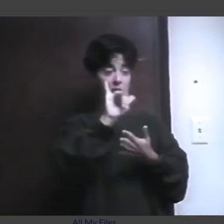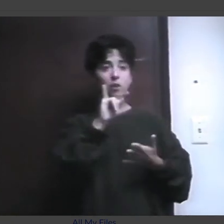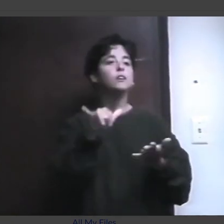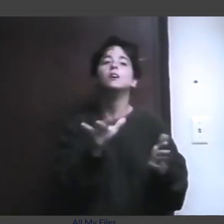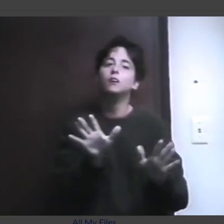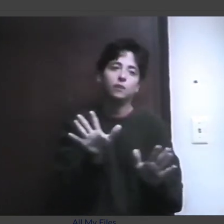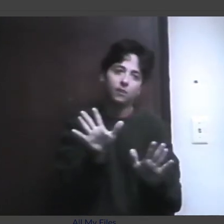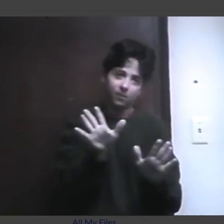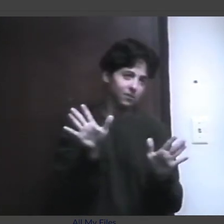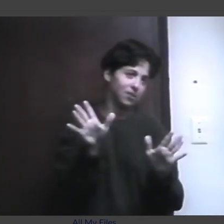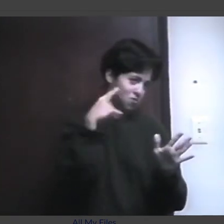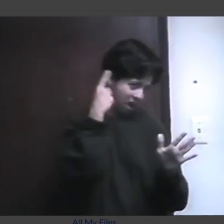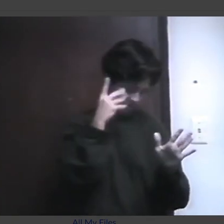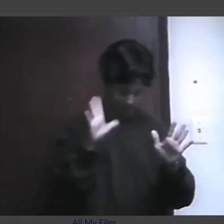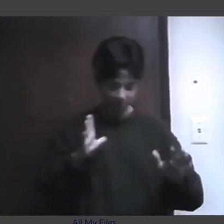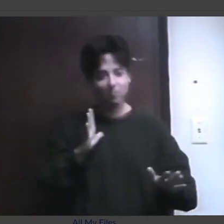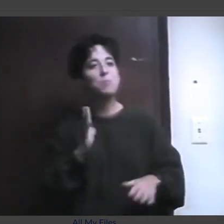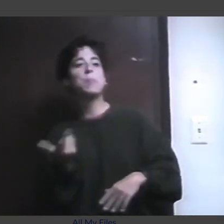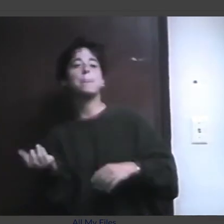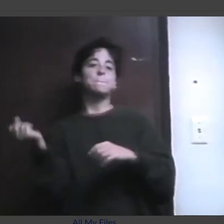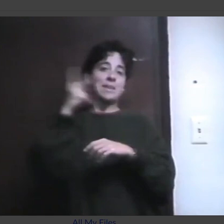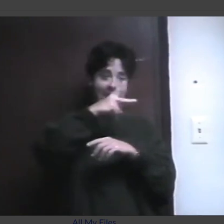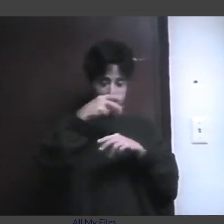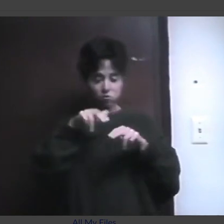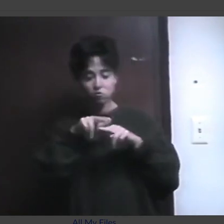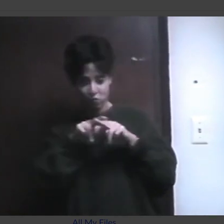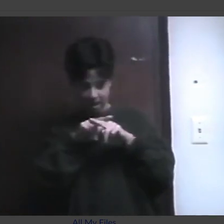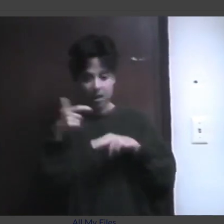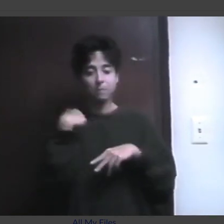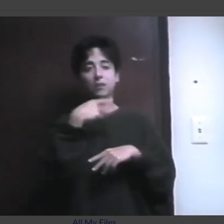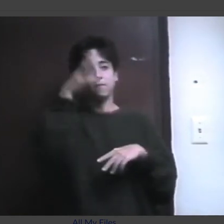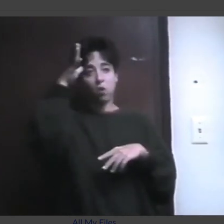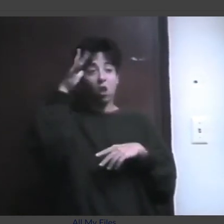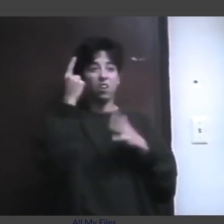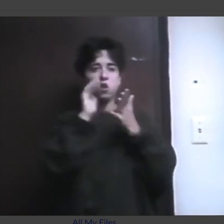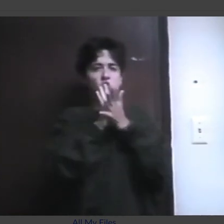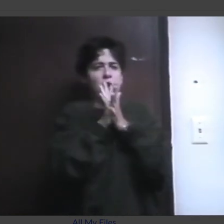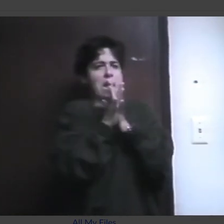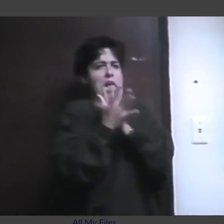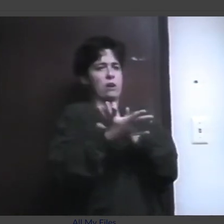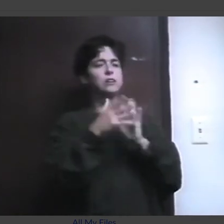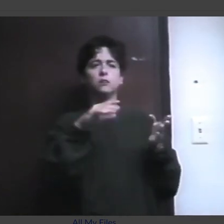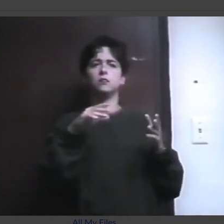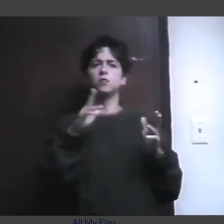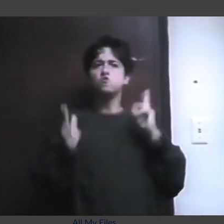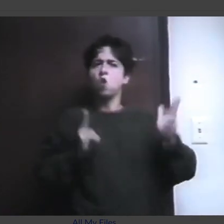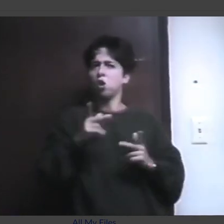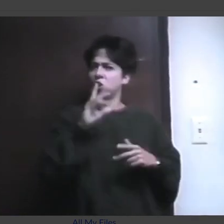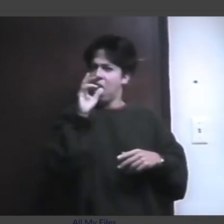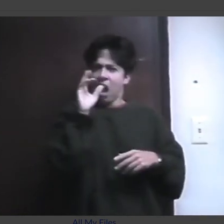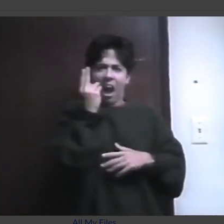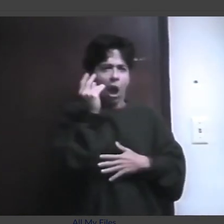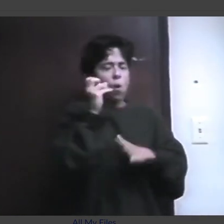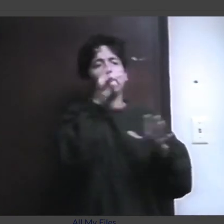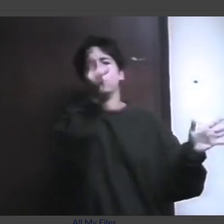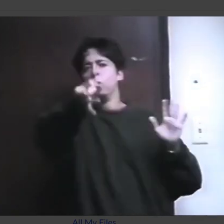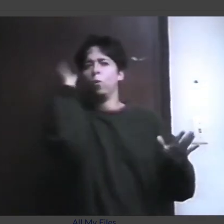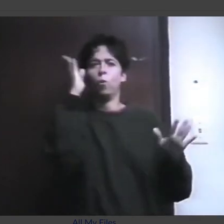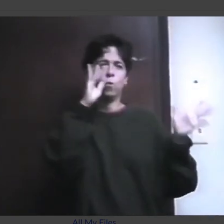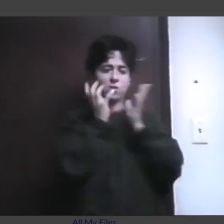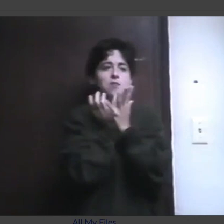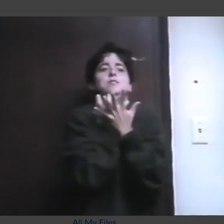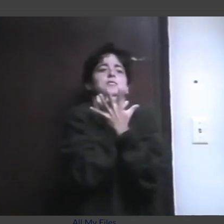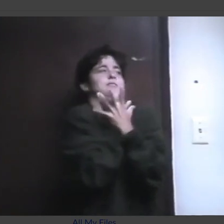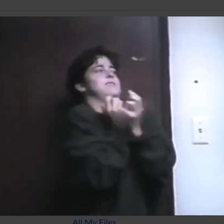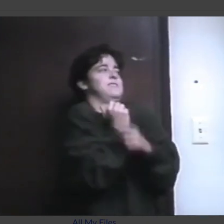went back home. We got on the subway, and my dad was going to send me home alone, but he probably knew that that wasn't the